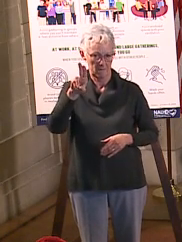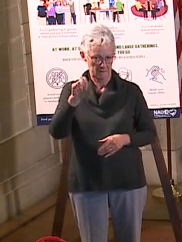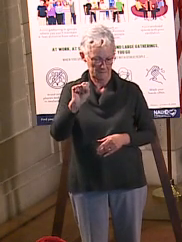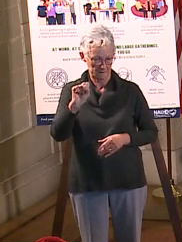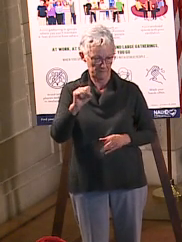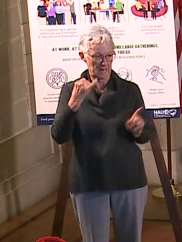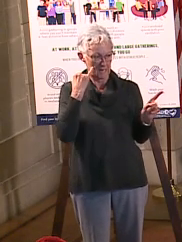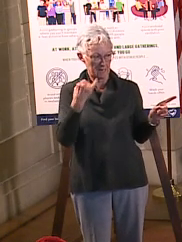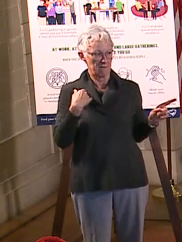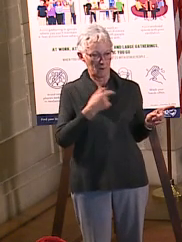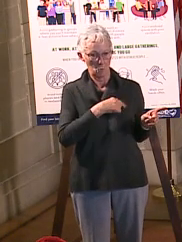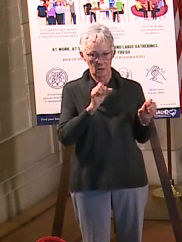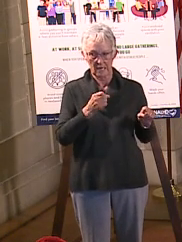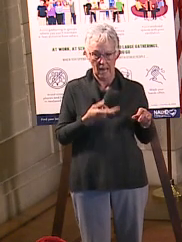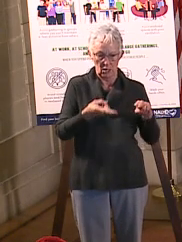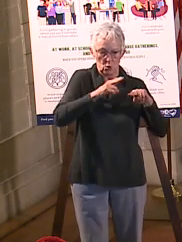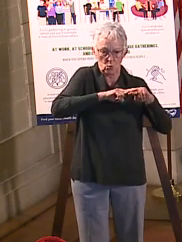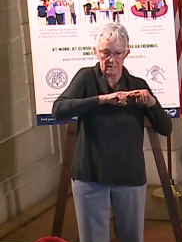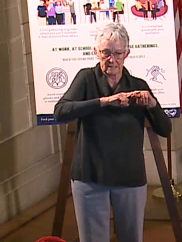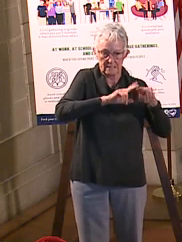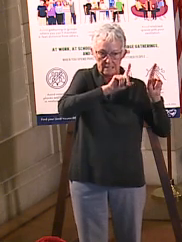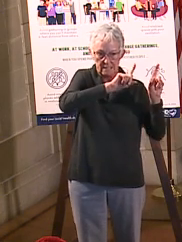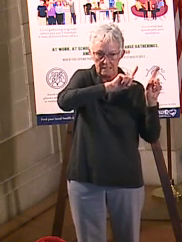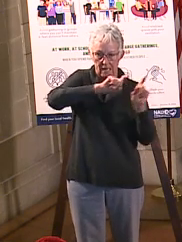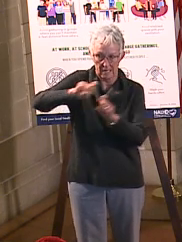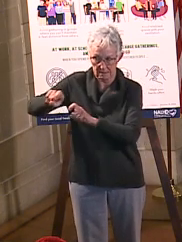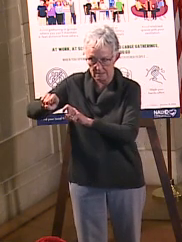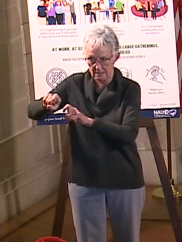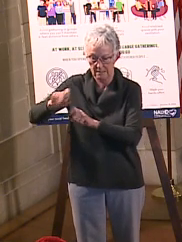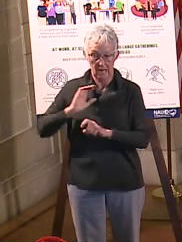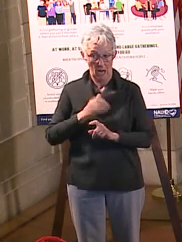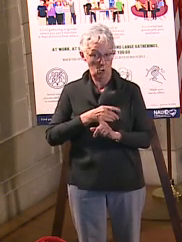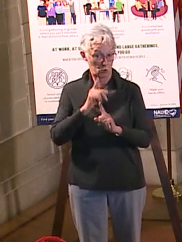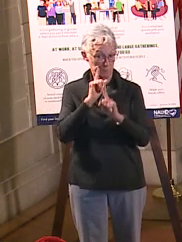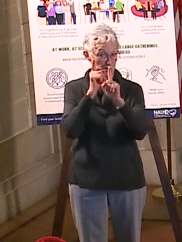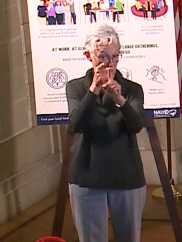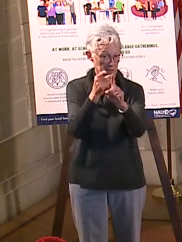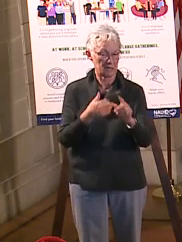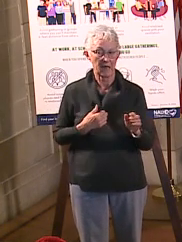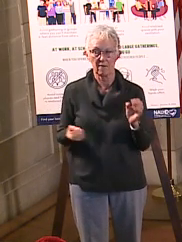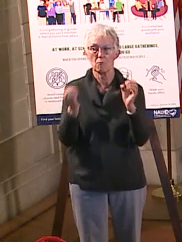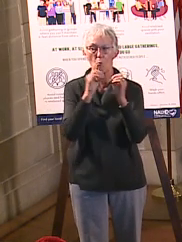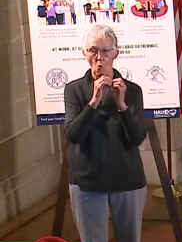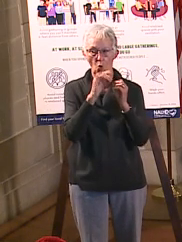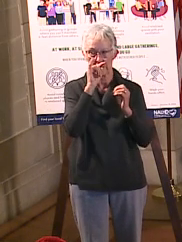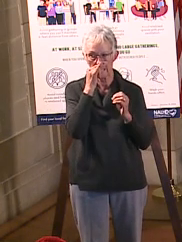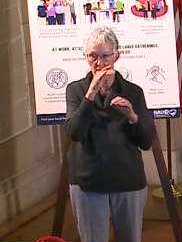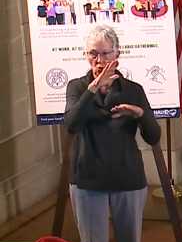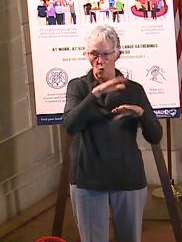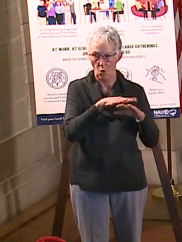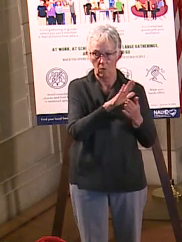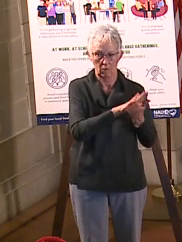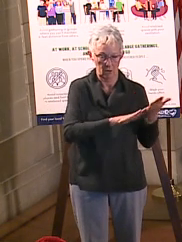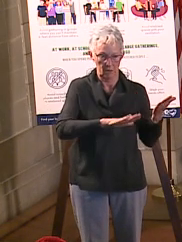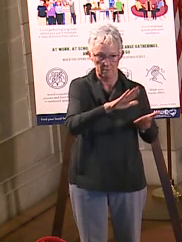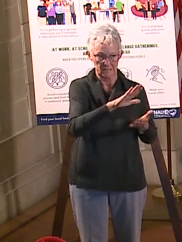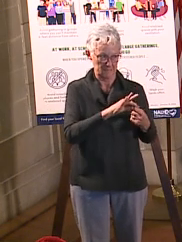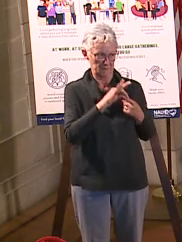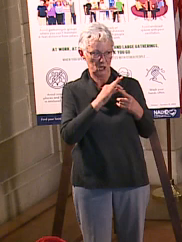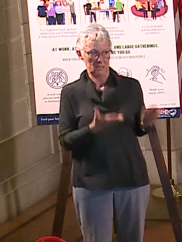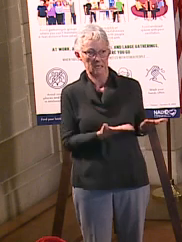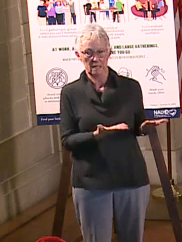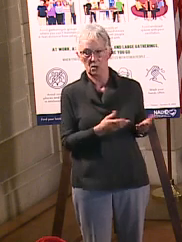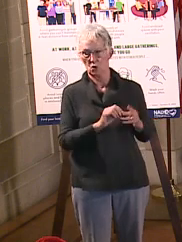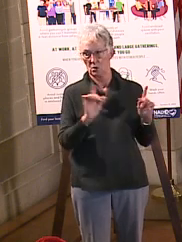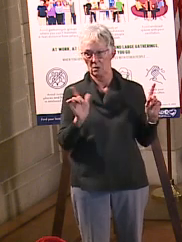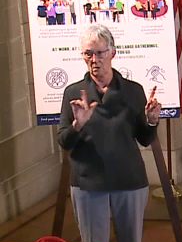cost method for how we can do that, our objective is to do more, especially at our flagship campus in Lincoln. We were